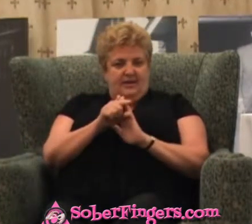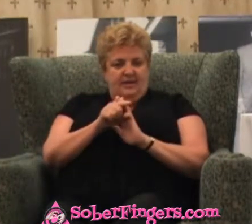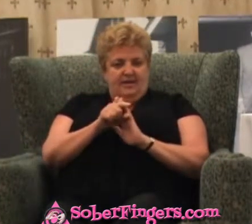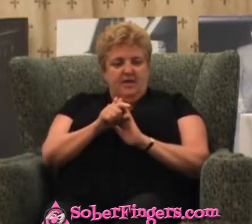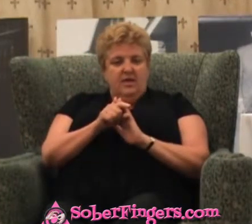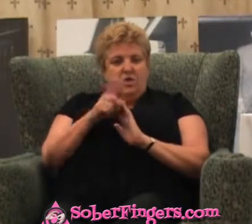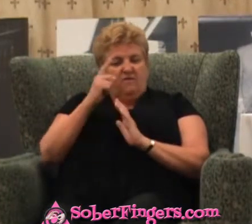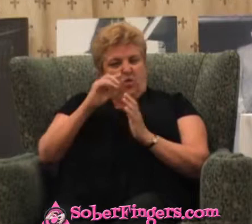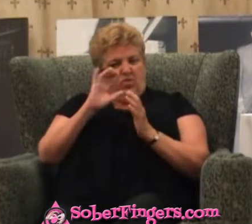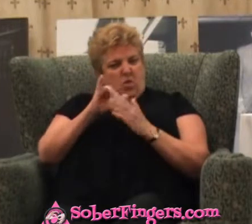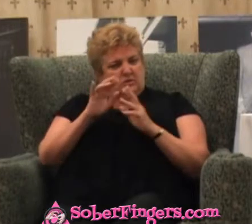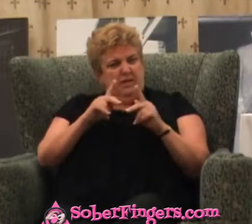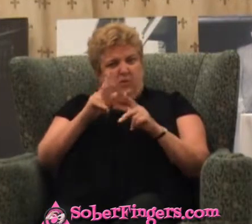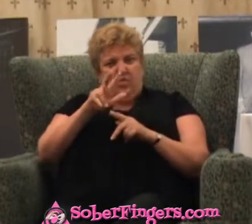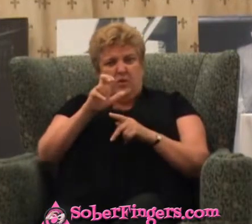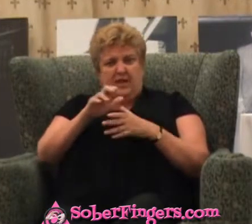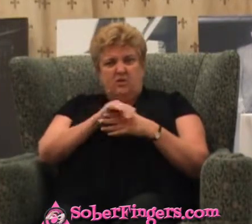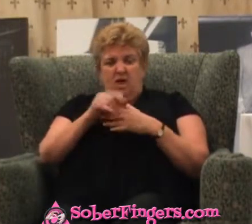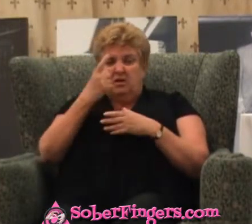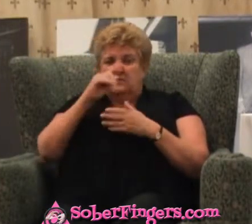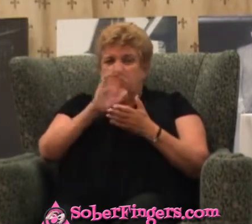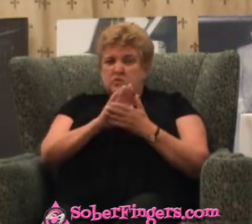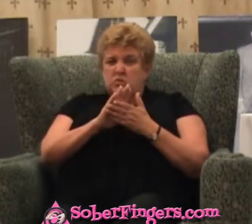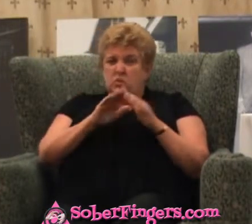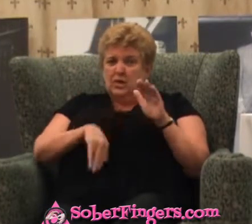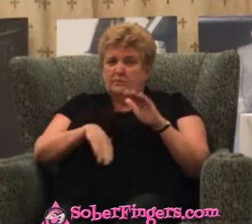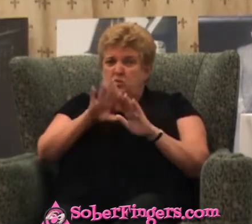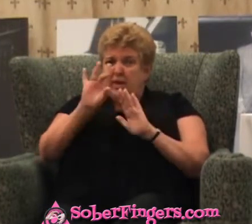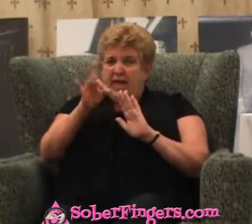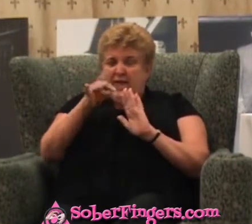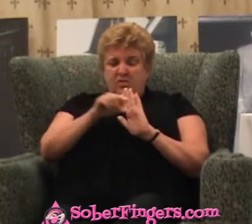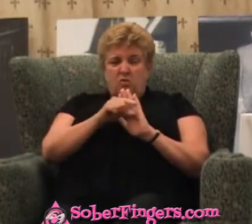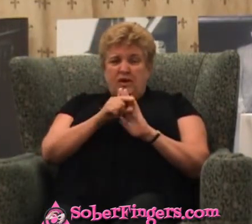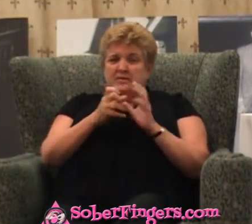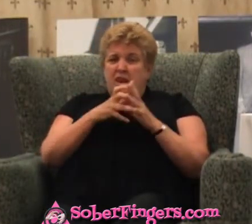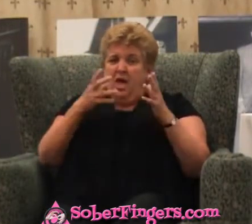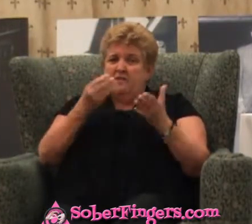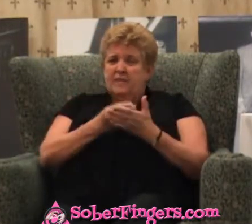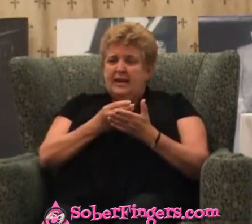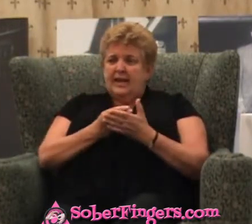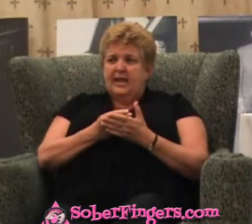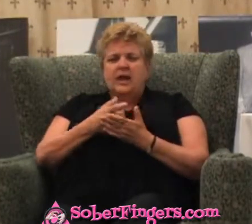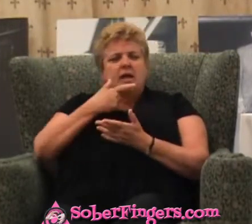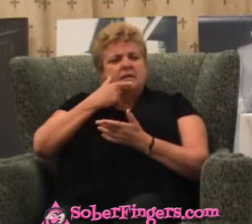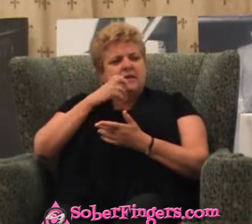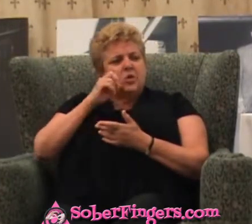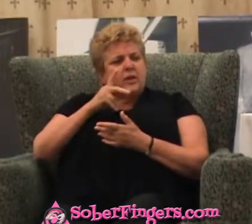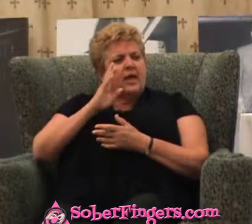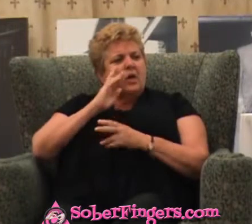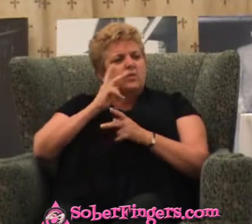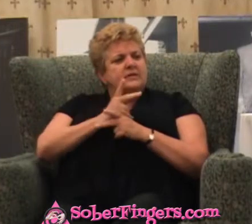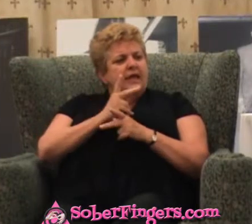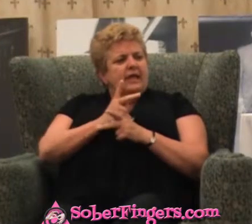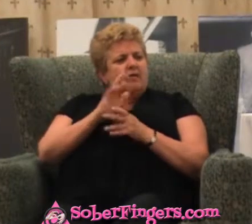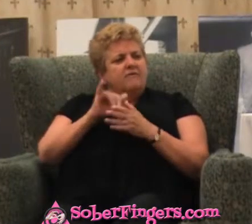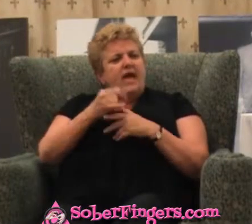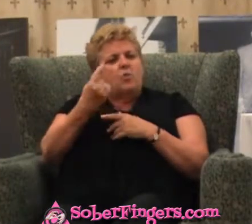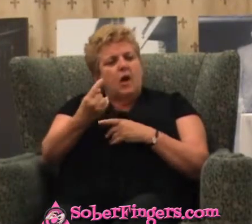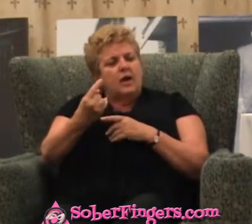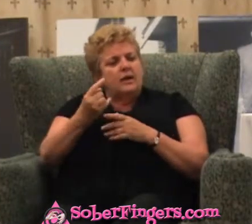money. So he knew of 5 orphans who've left his school. So one by one, I said, okay, I'll take care of them, and I'll take care of that one, and I'll support them,